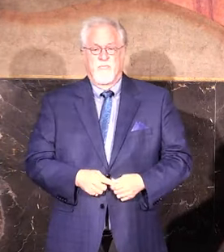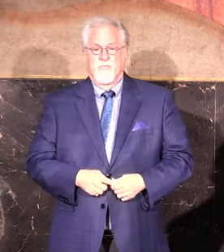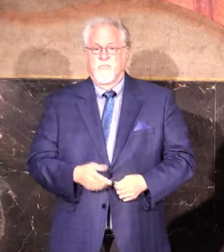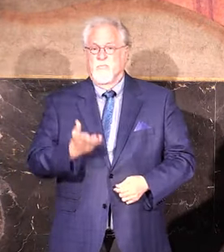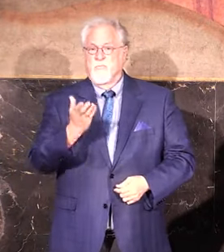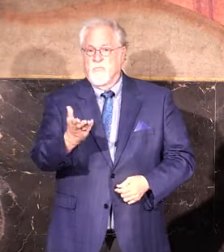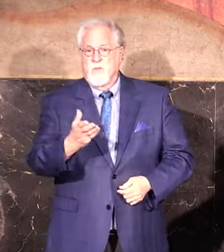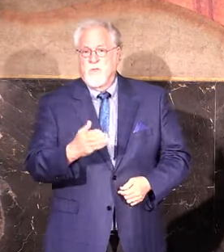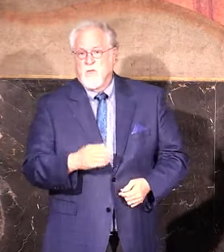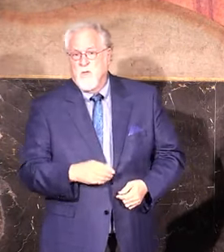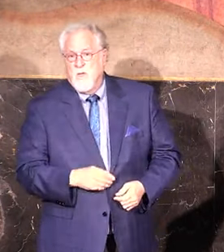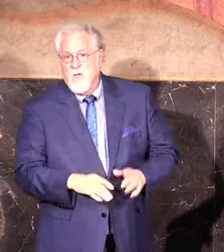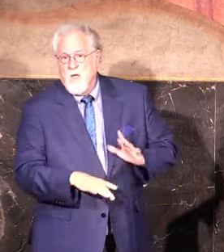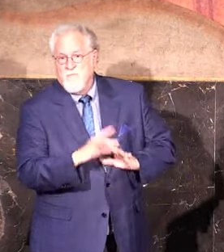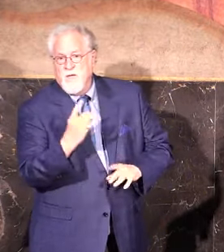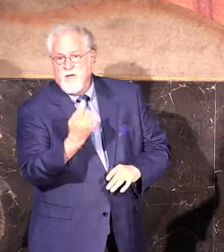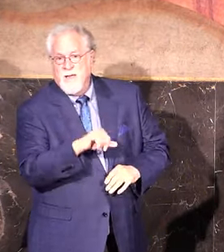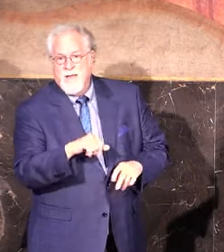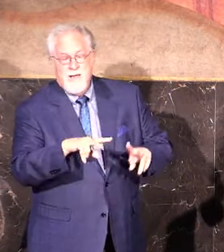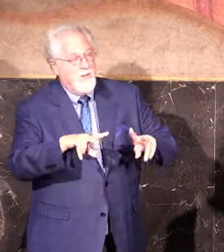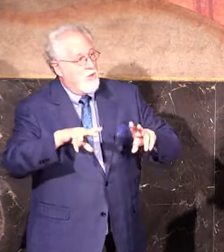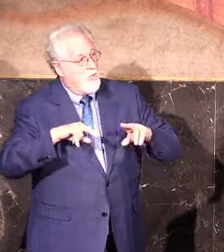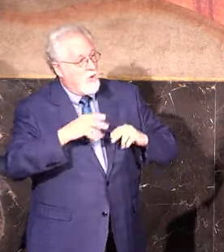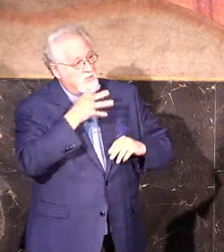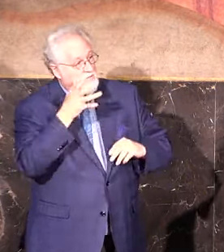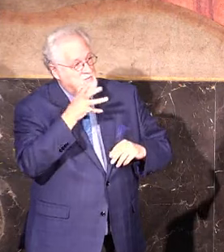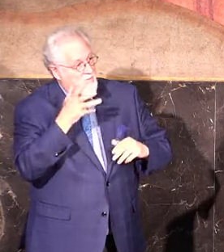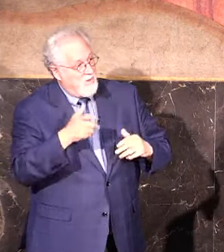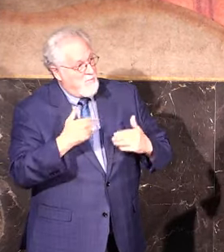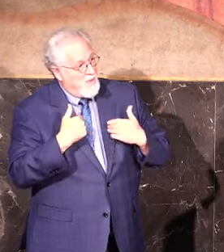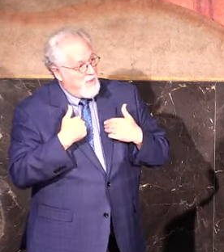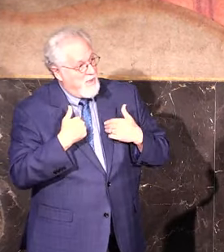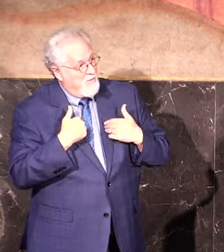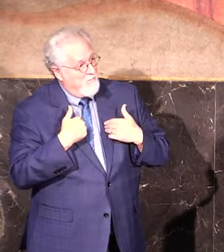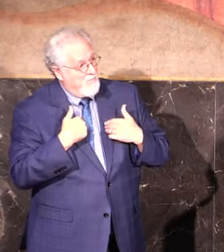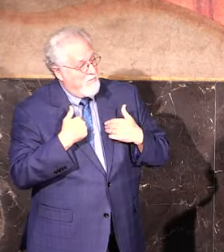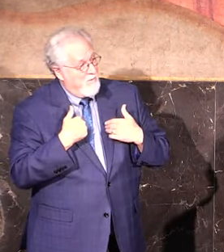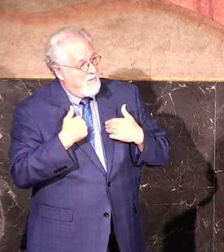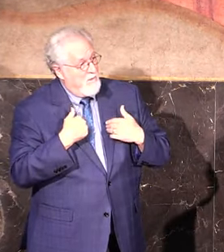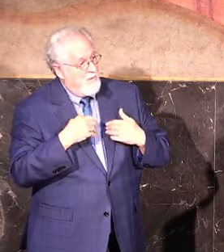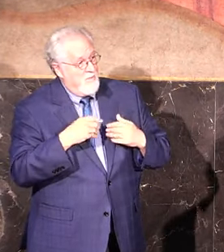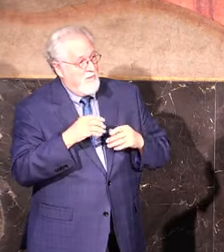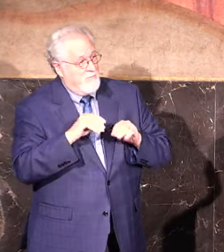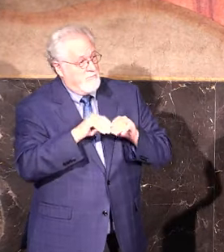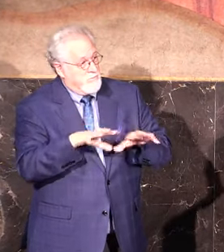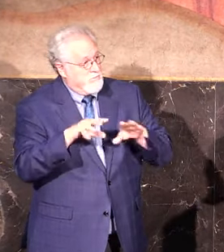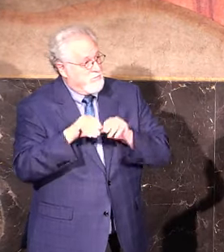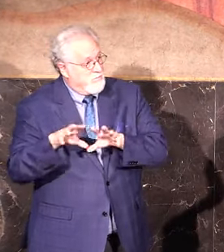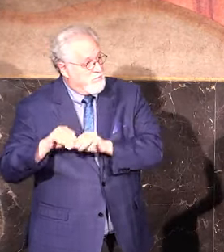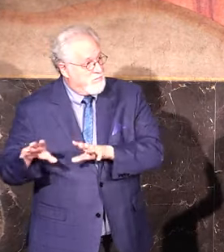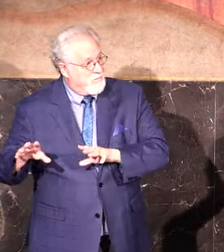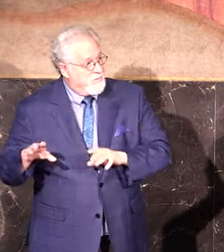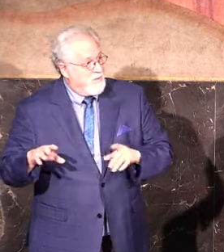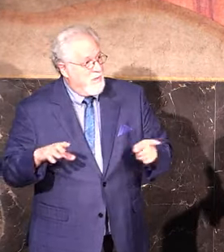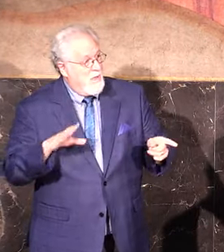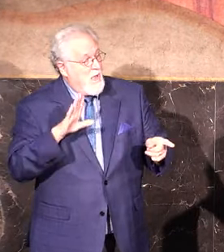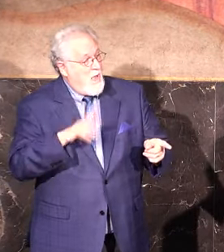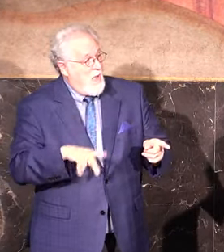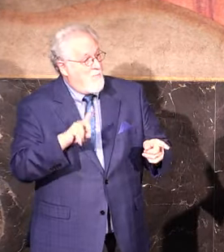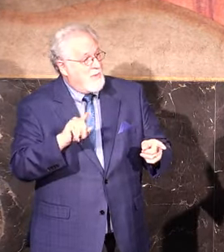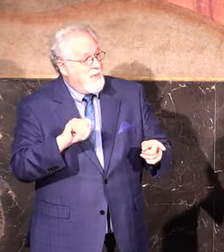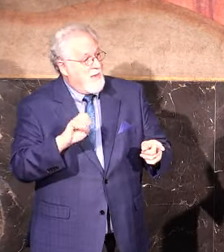Yes, sir. Have you discovered any other crawfish farms that have Easter outbreaks? Do you have updated numbers